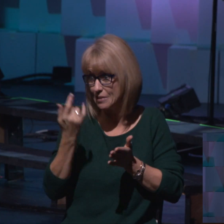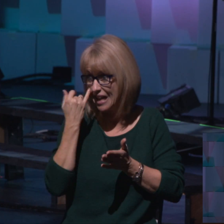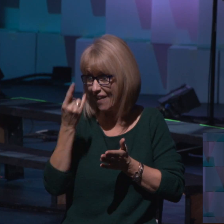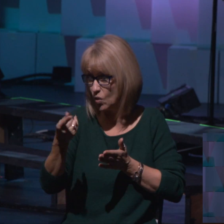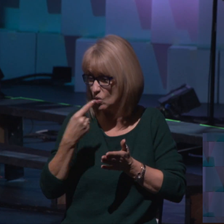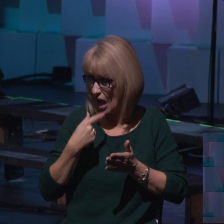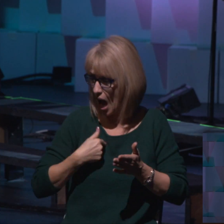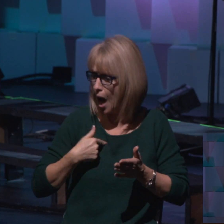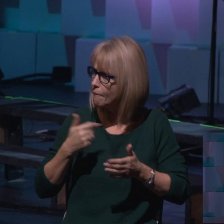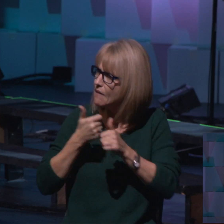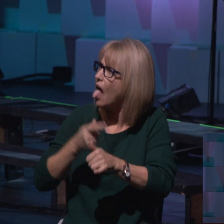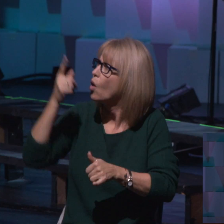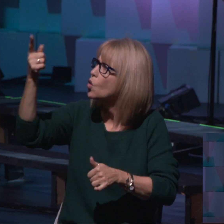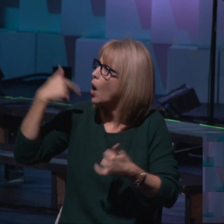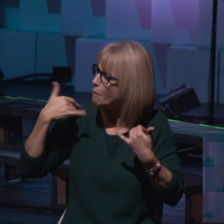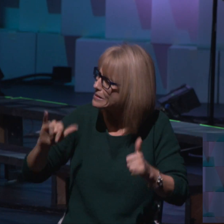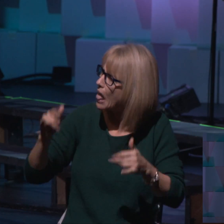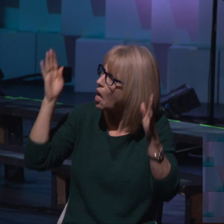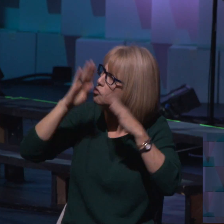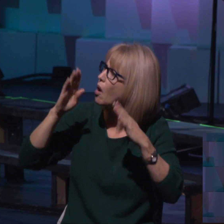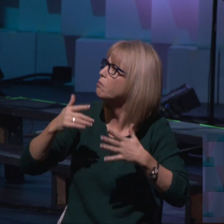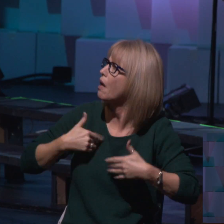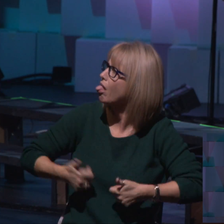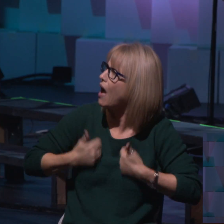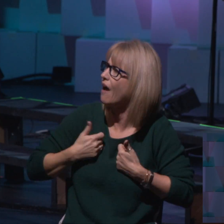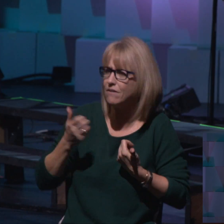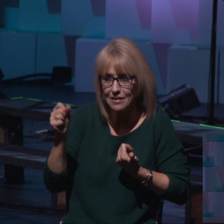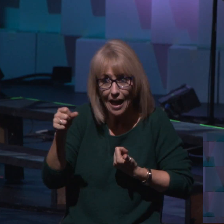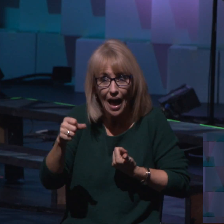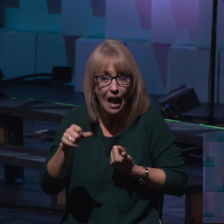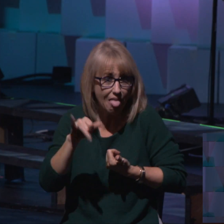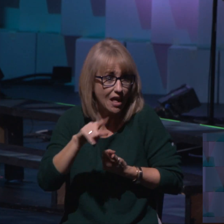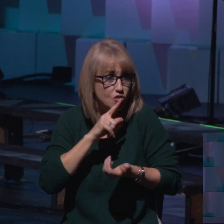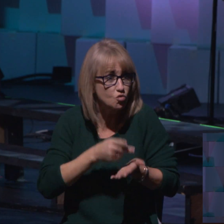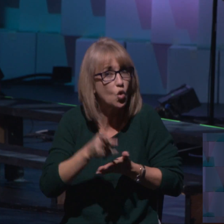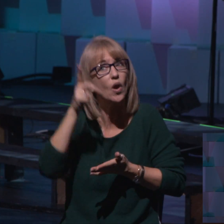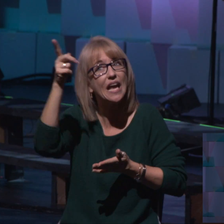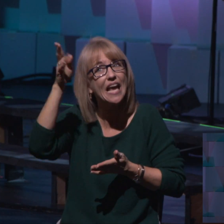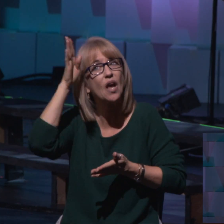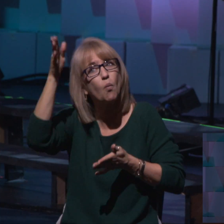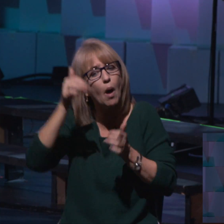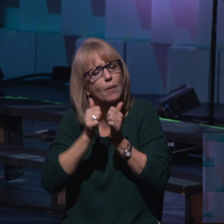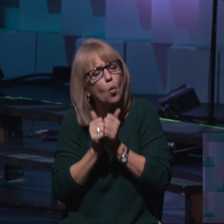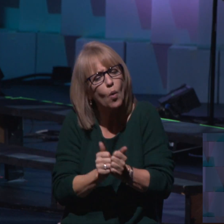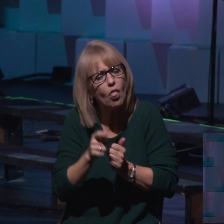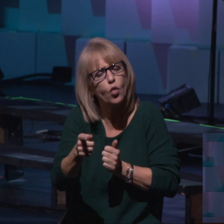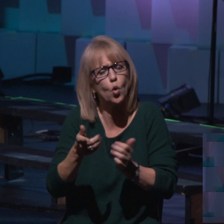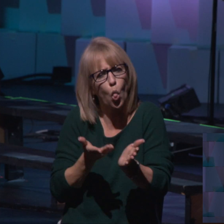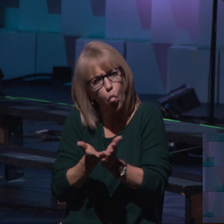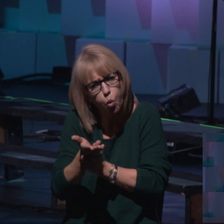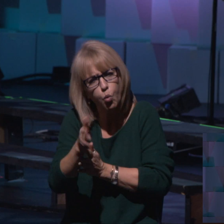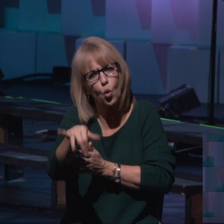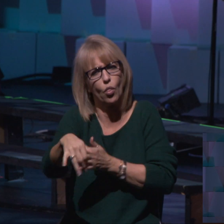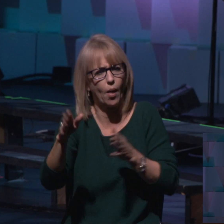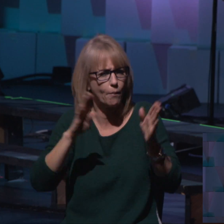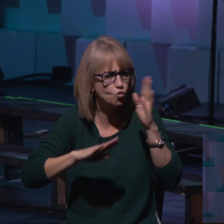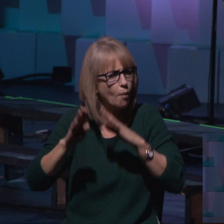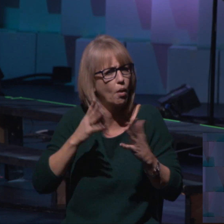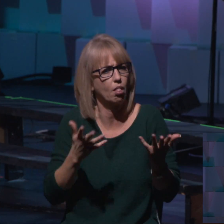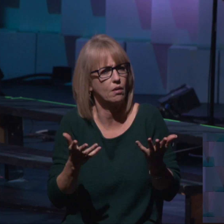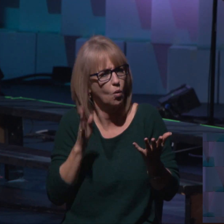talked about that. We have the promise that God will be with us through those problems. We have this promise that